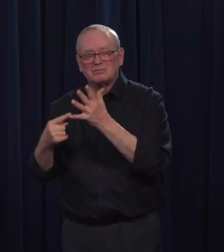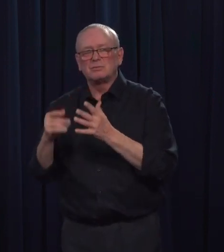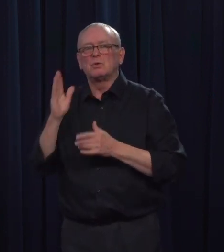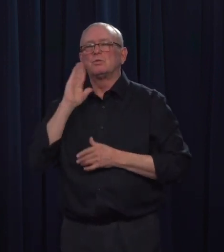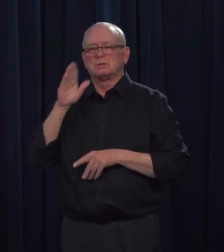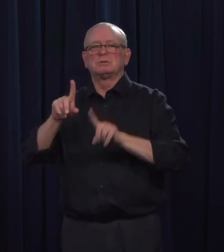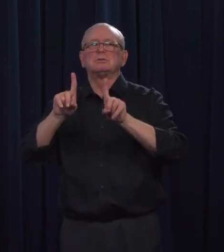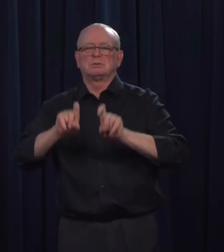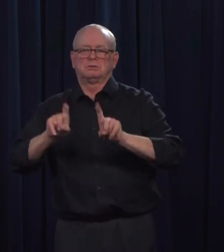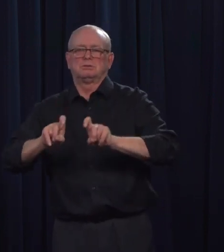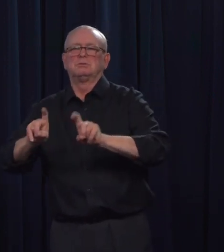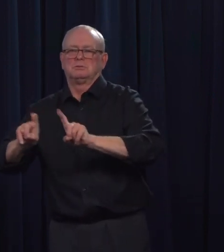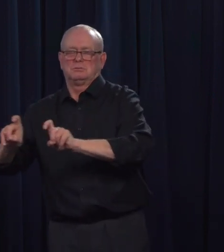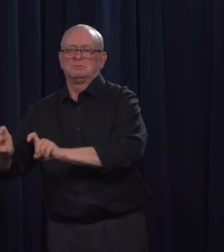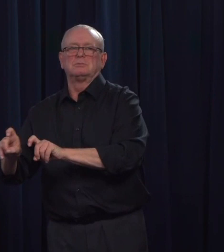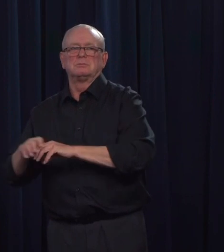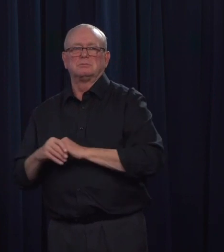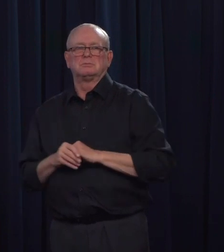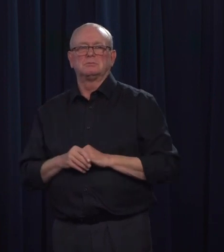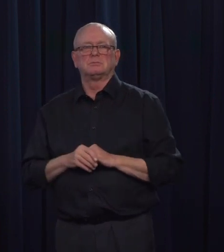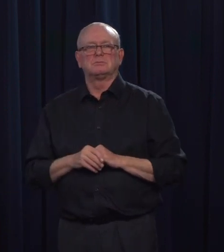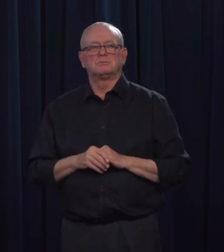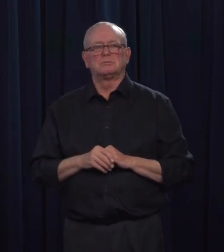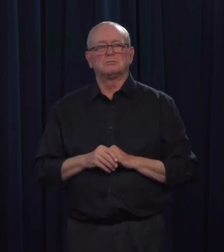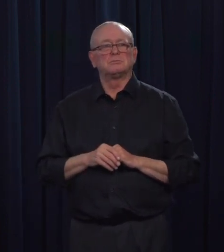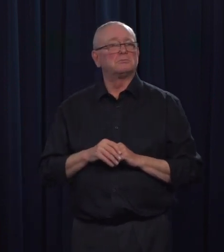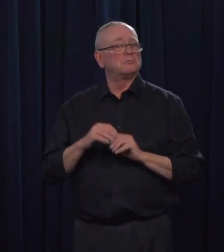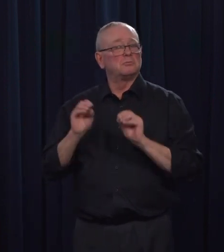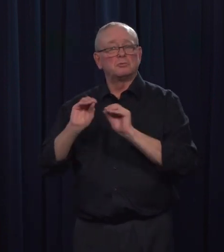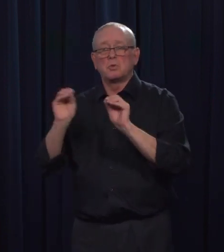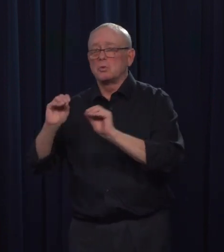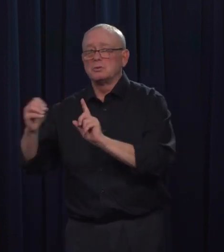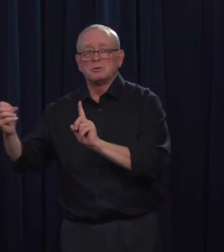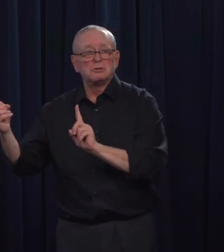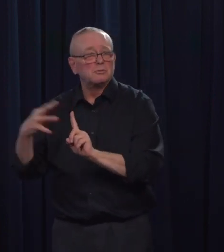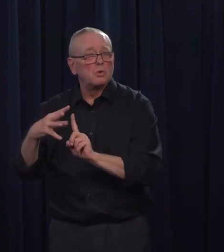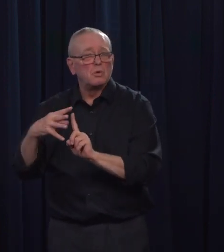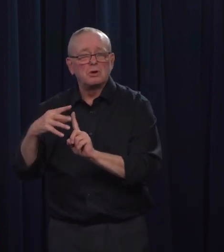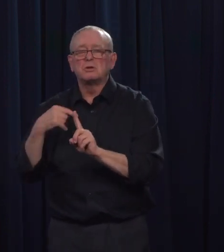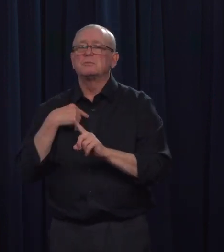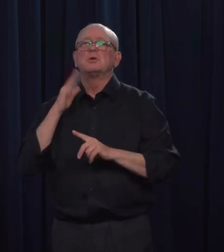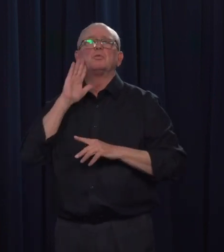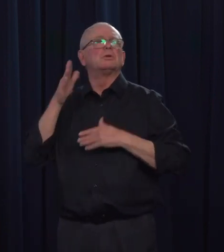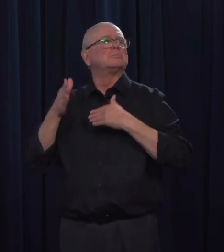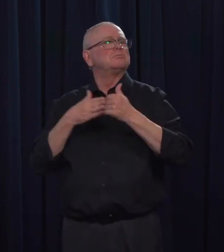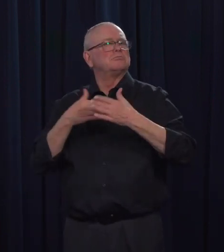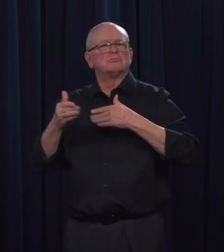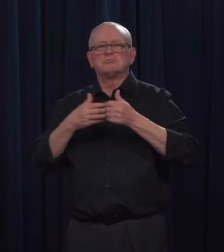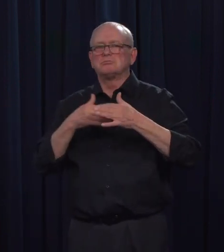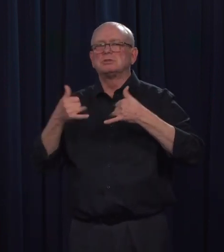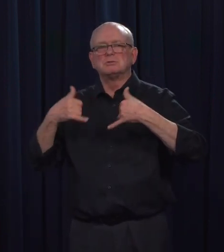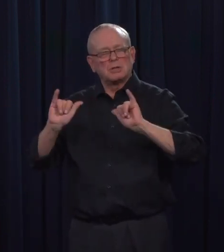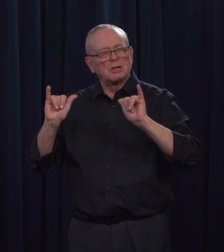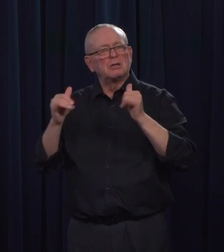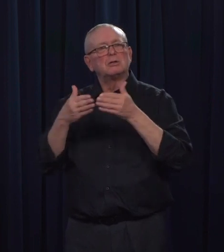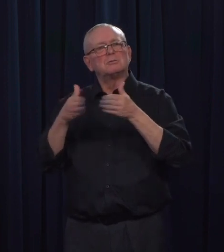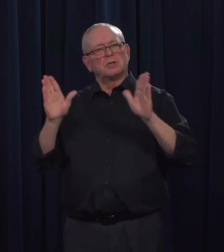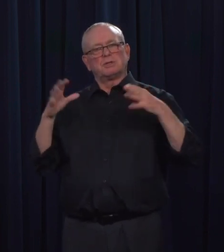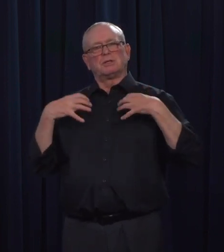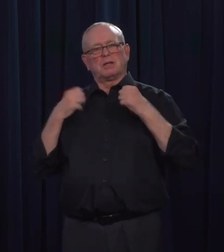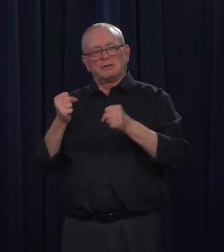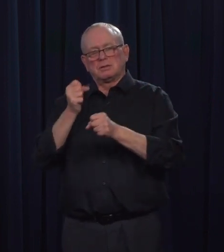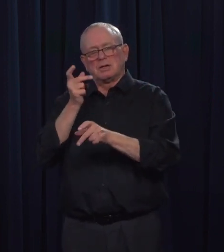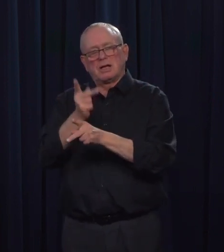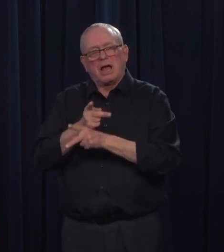in general, we want to make sure we're increasing that testing. So starting tomorrow, that would be another route available to them. Back